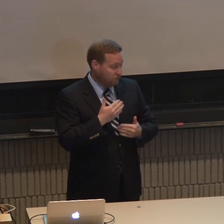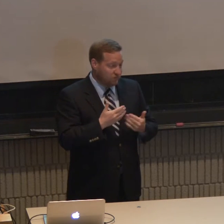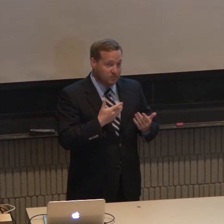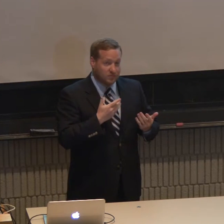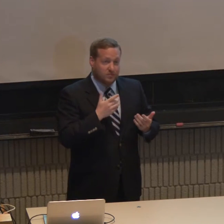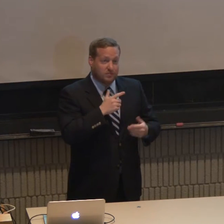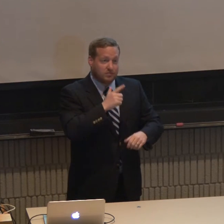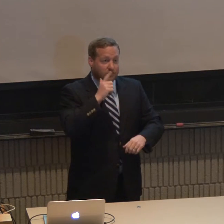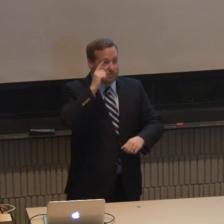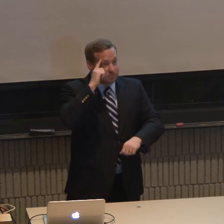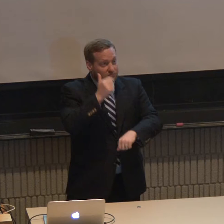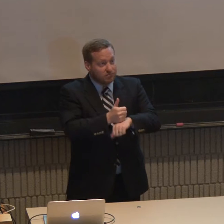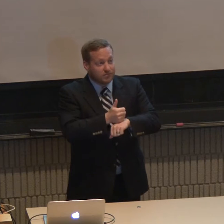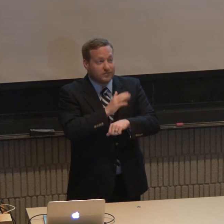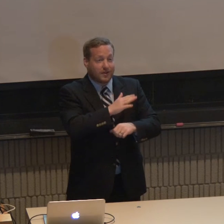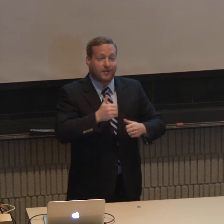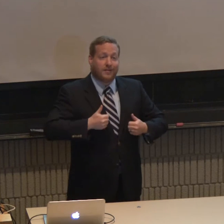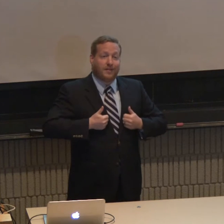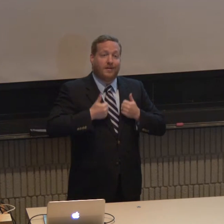40% of deaf people are unemployed.